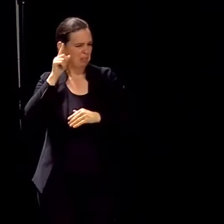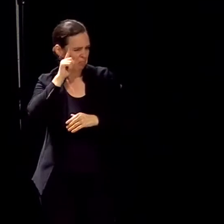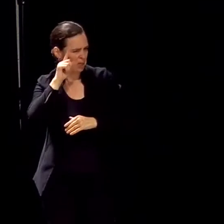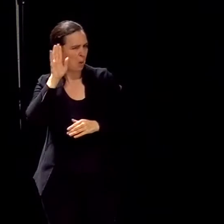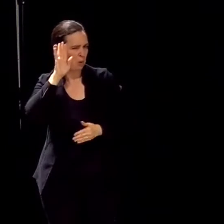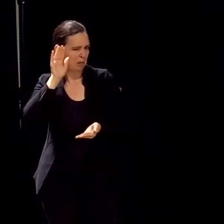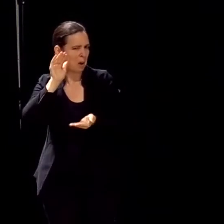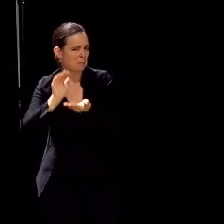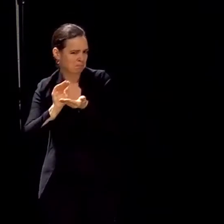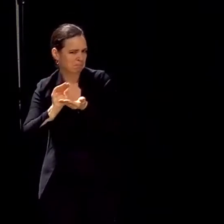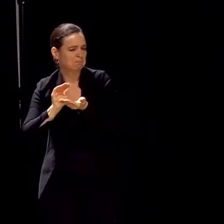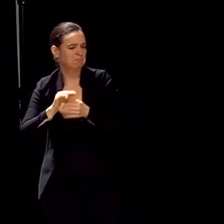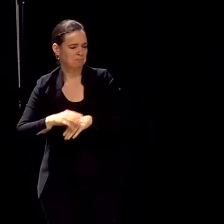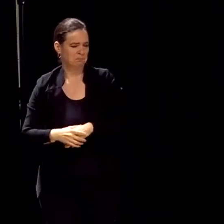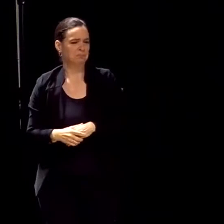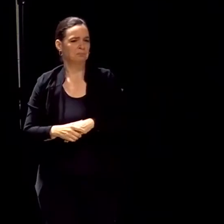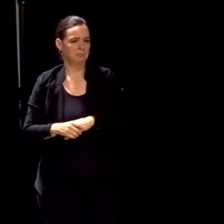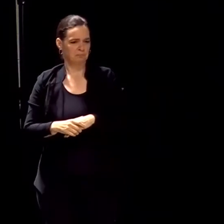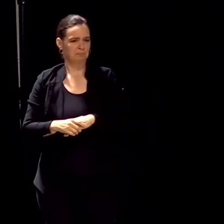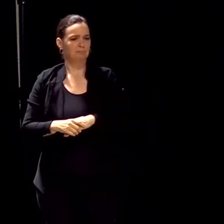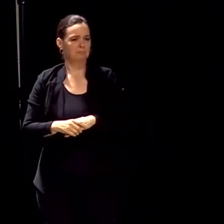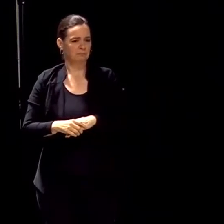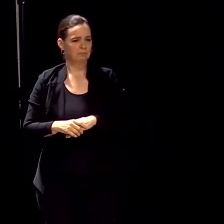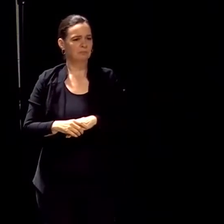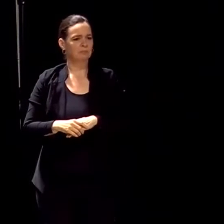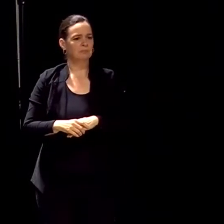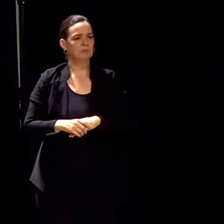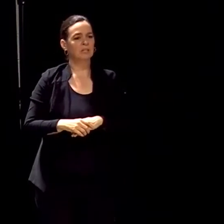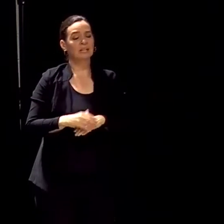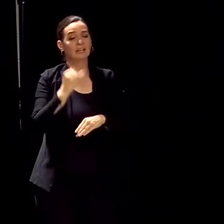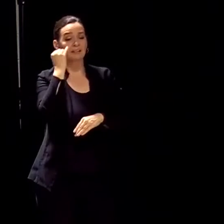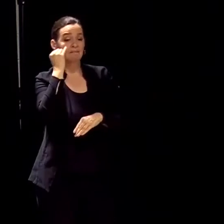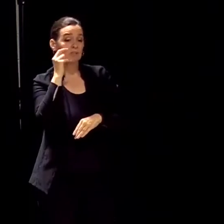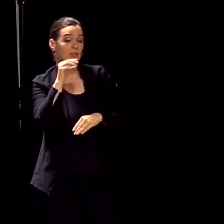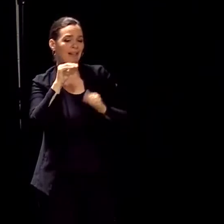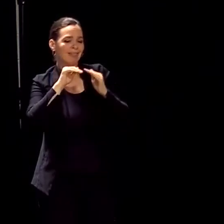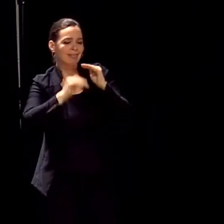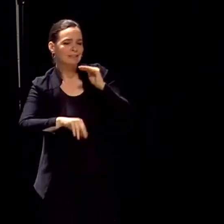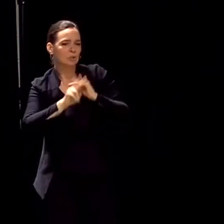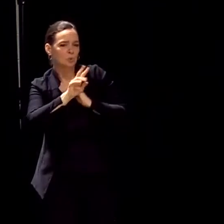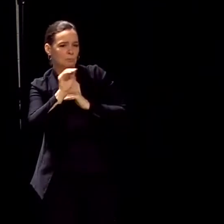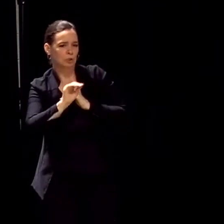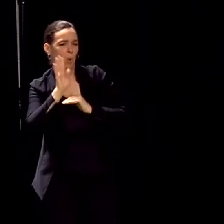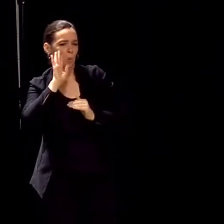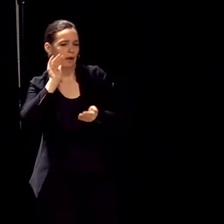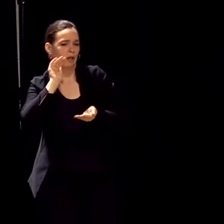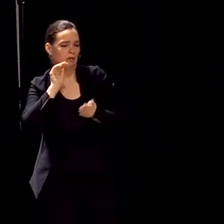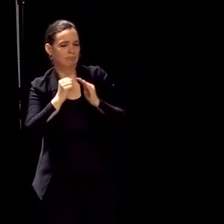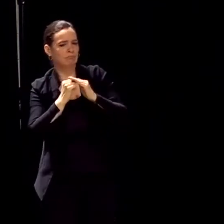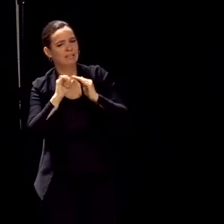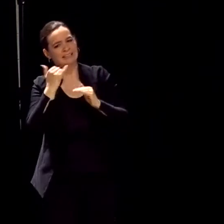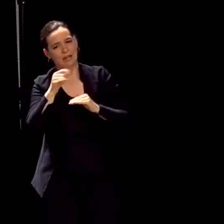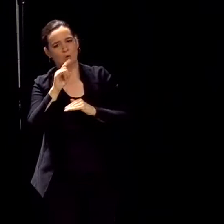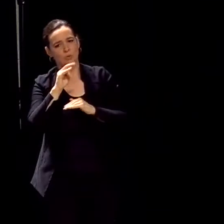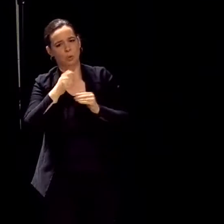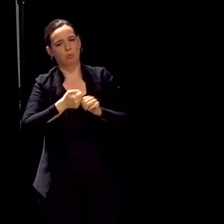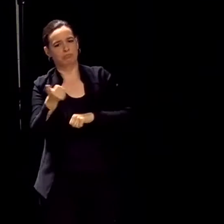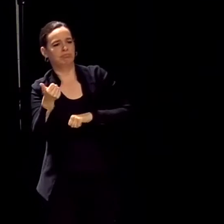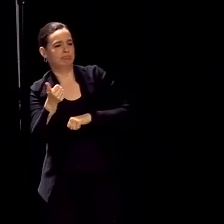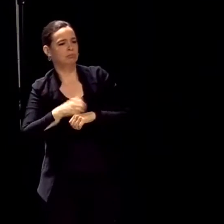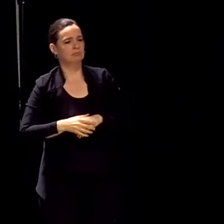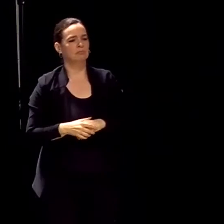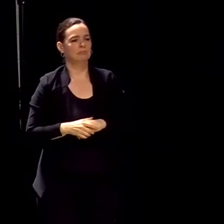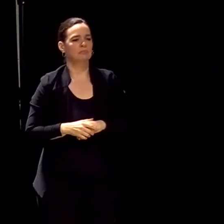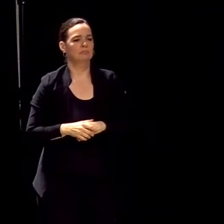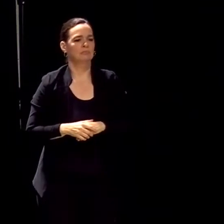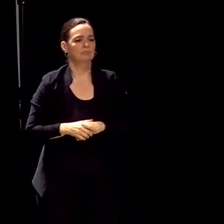think it might be 2 or 2.5 in the county. But I think we're really talking about in these communities as well. So we're